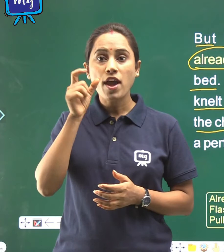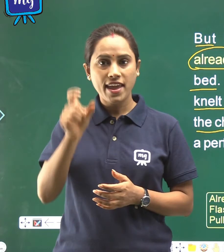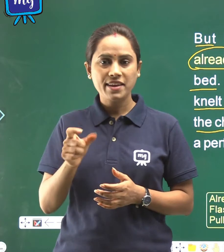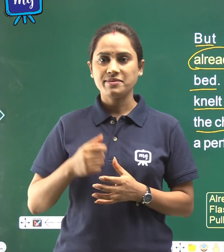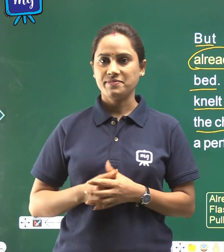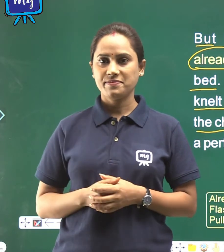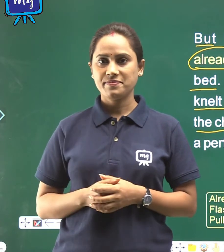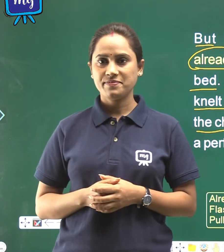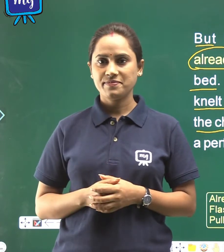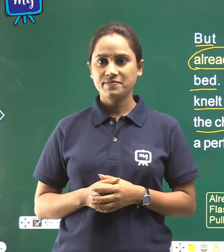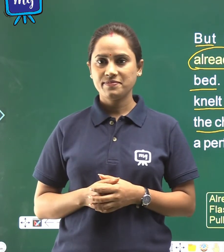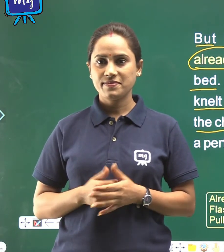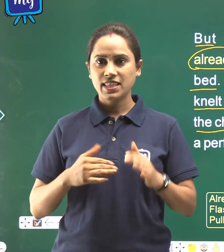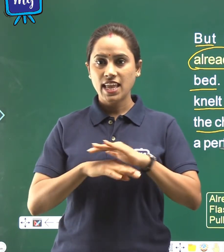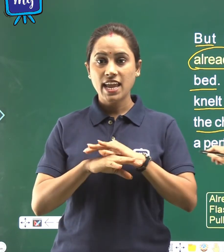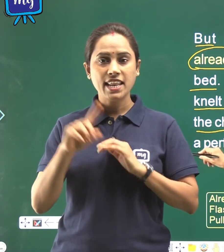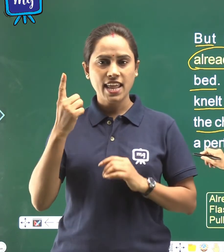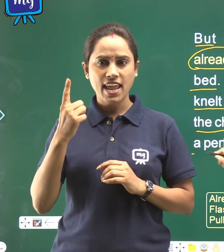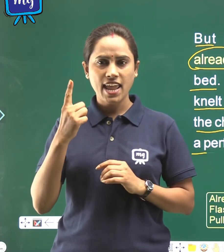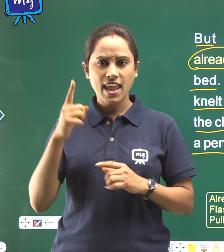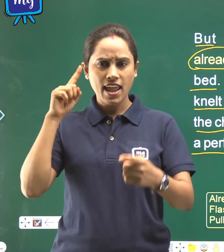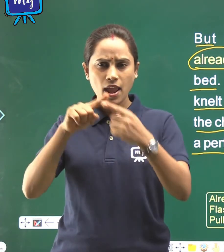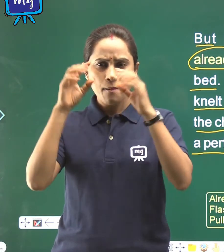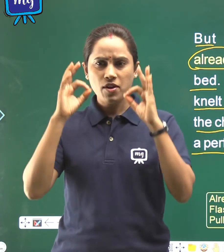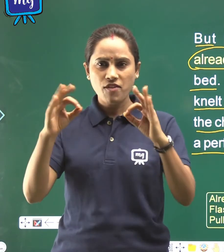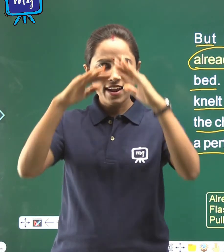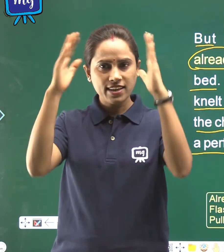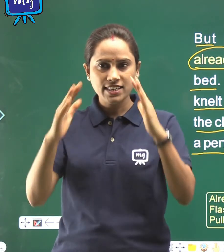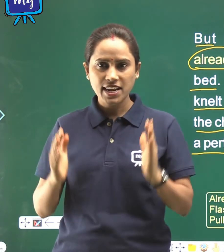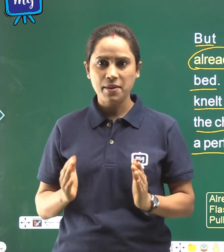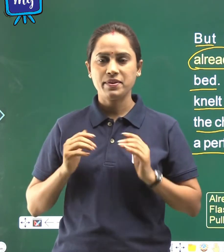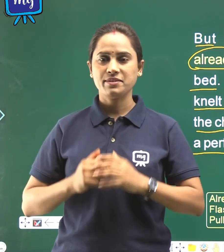boy in a perfect shape.